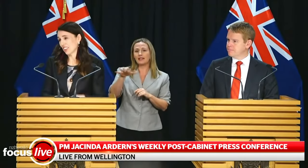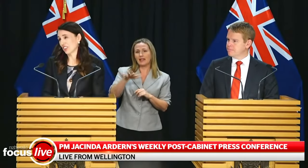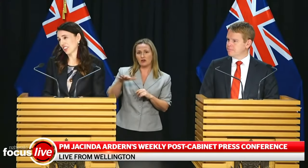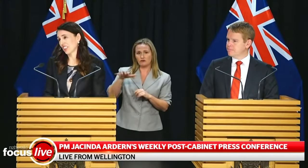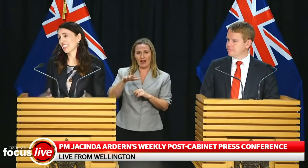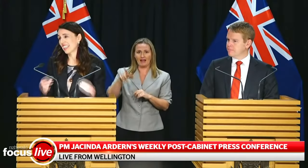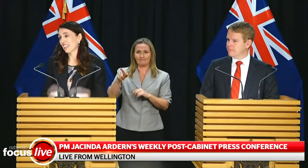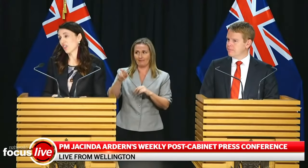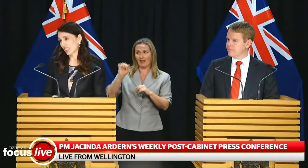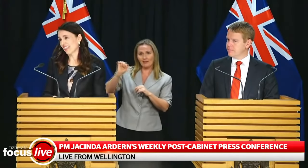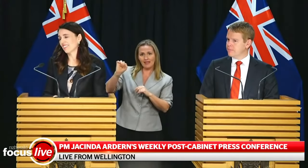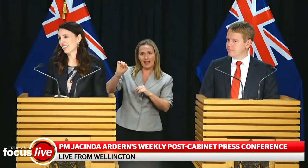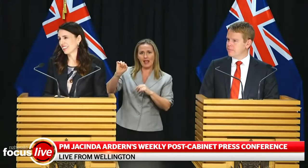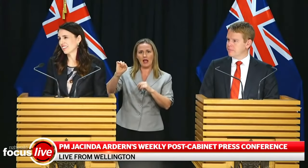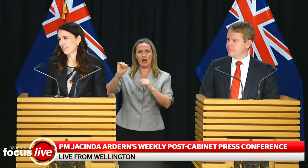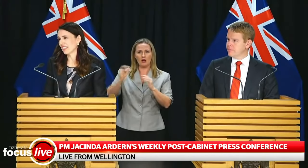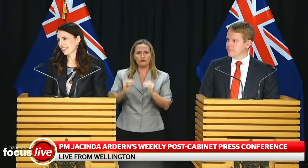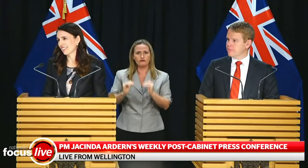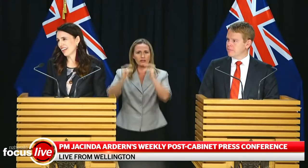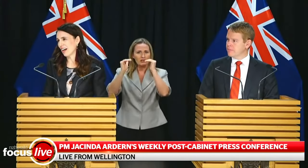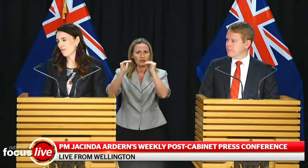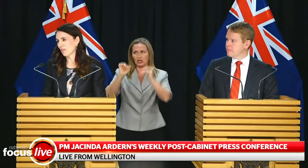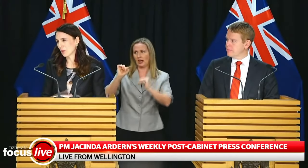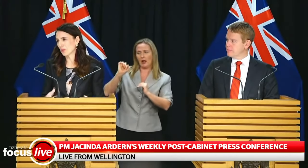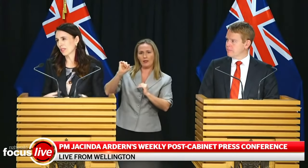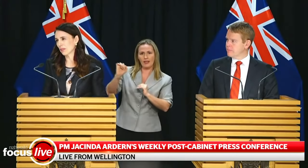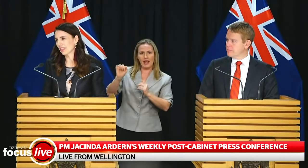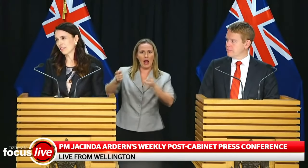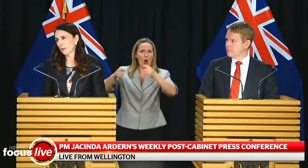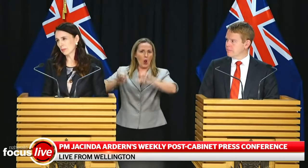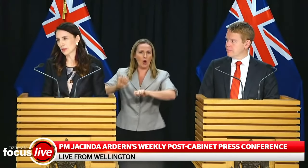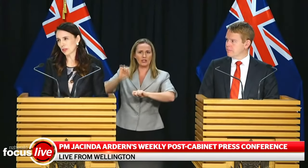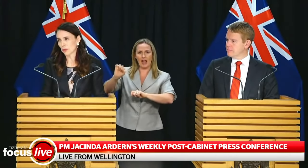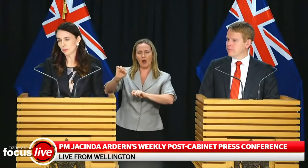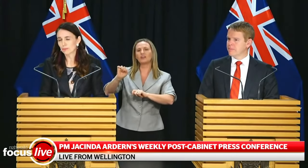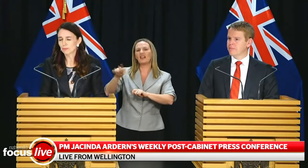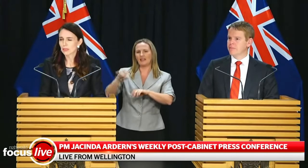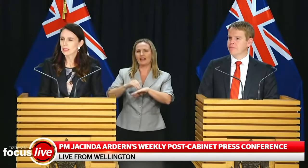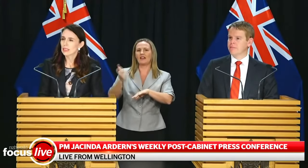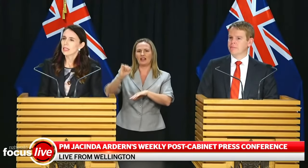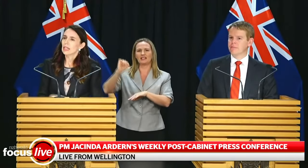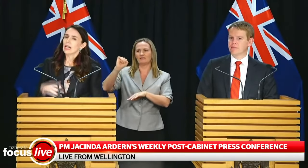their restrictions and their lockdown is affecting, of course, the ability for people to travel.